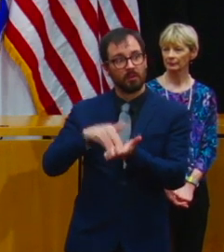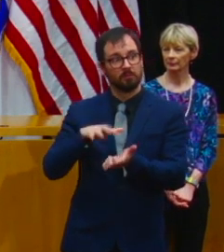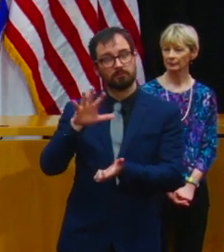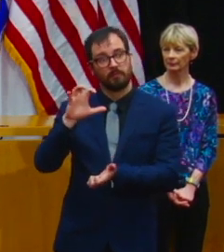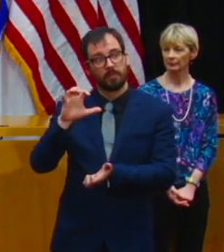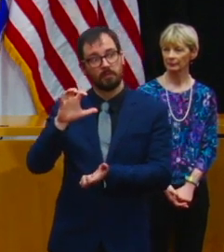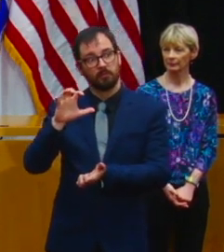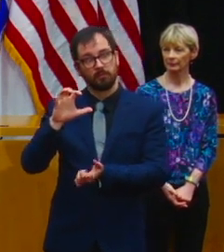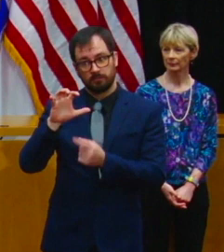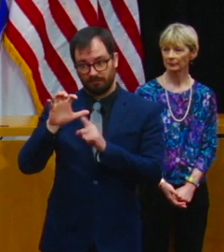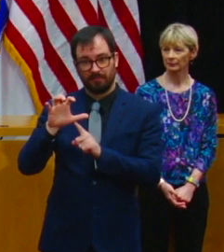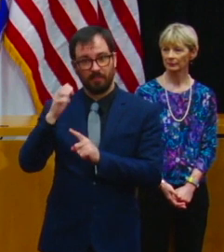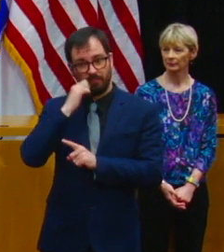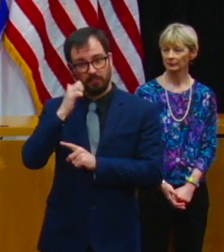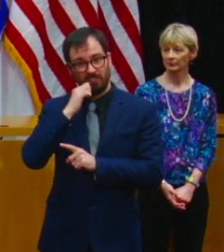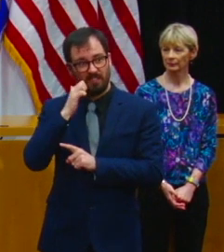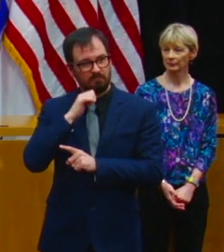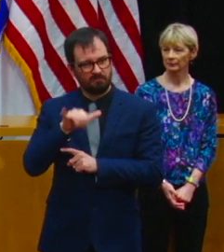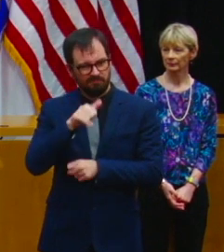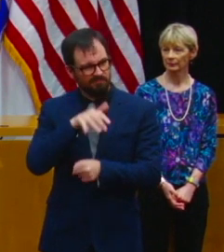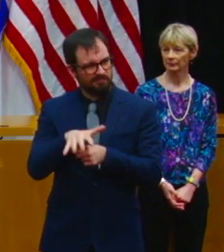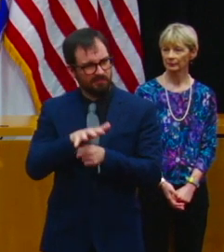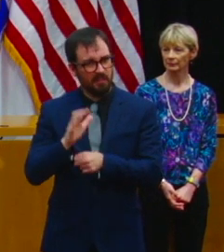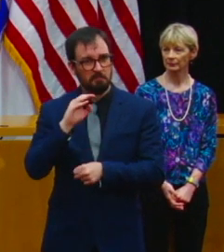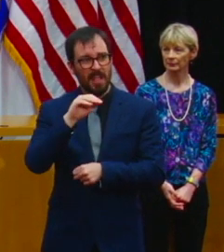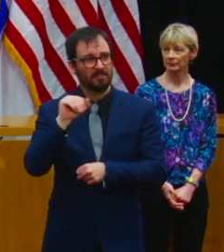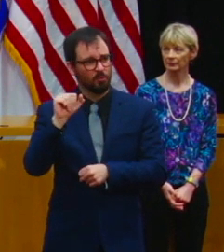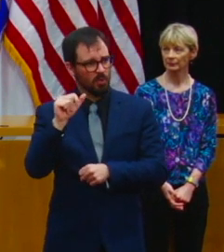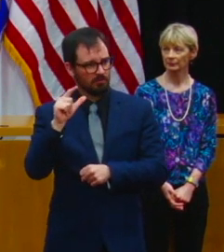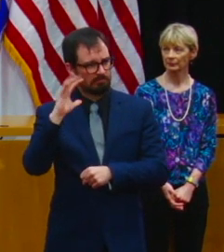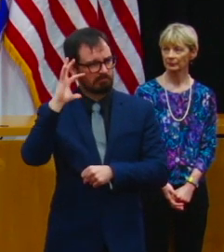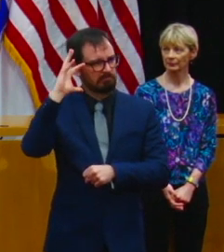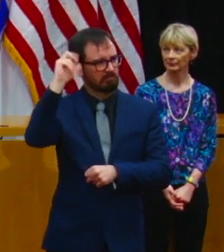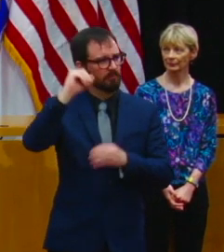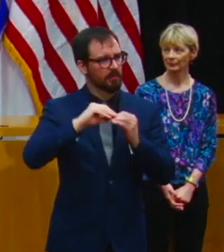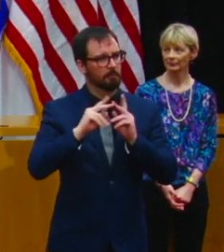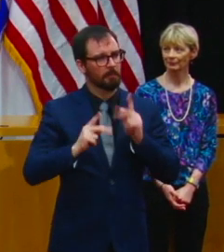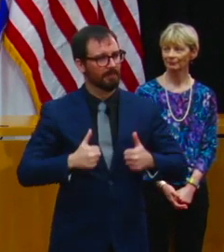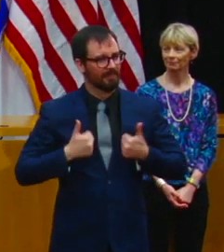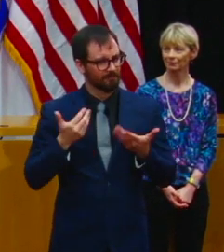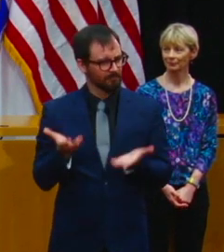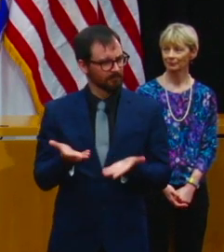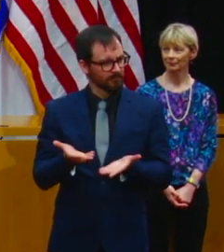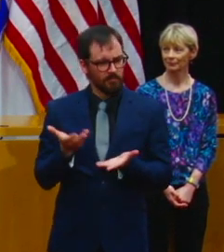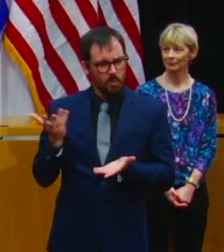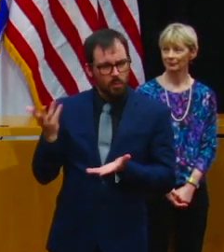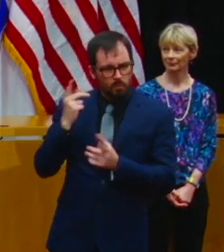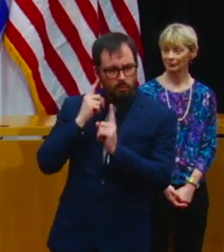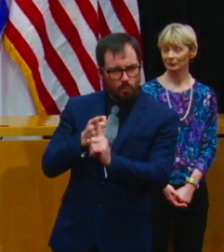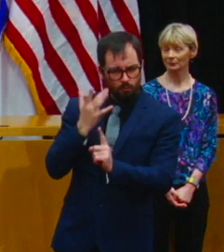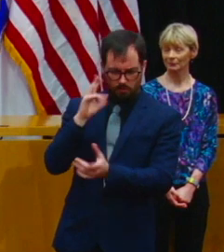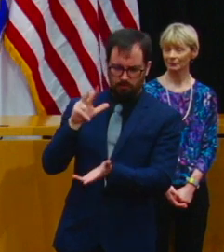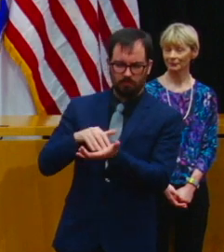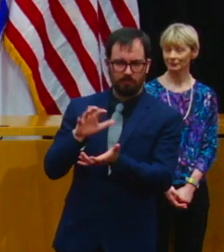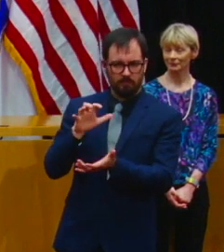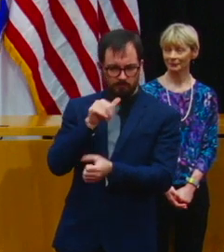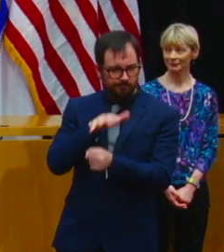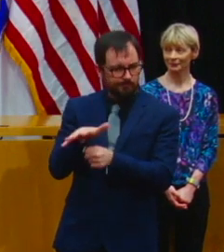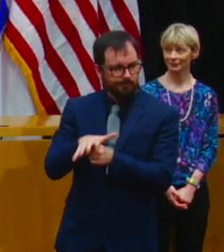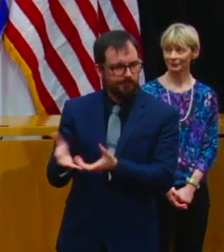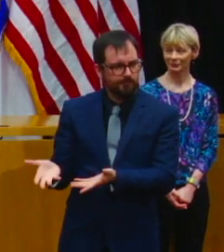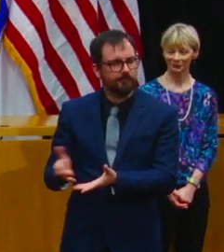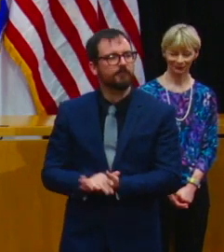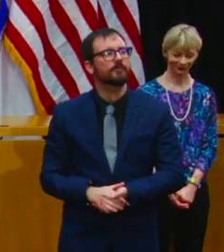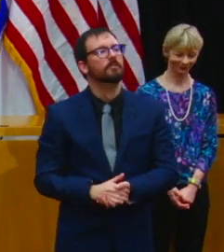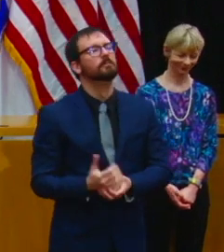why 3,500 was a number you were targeting? So my recollection on this one, and I'm sure the secretary will